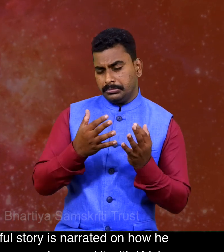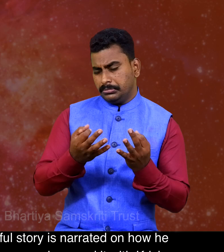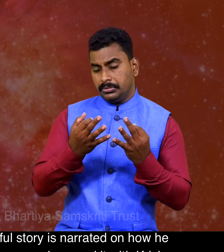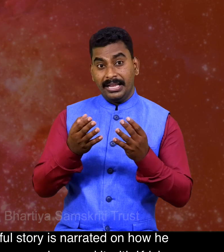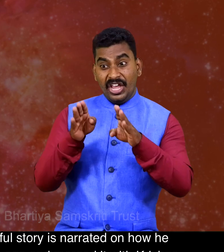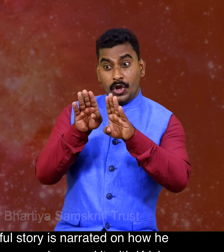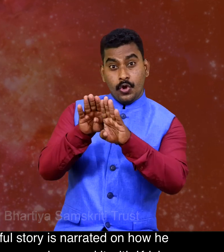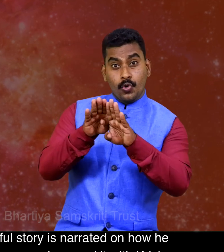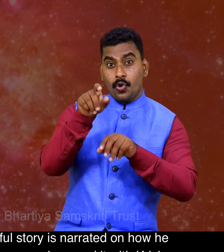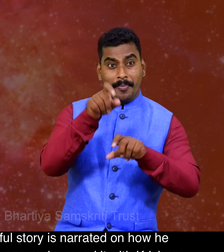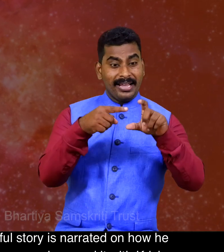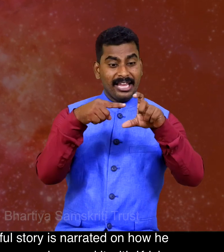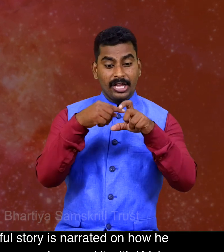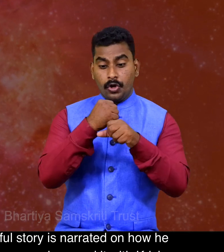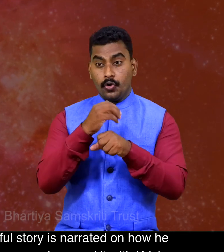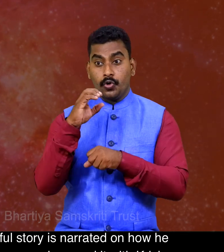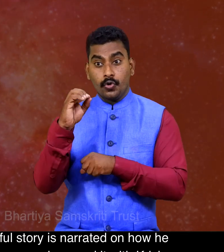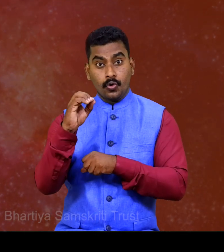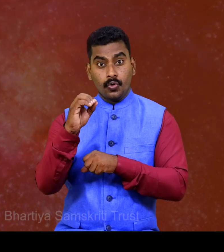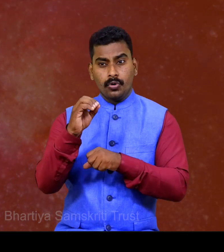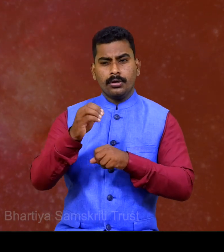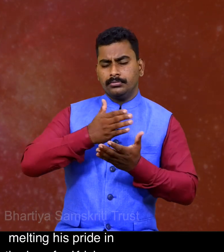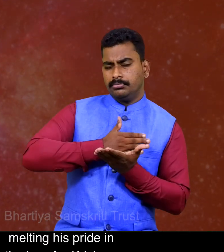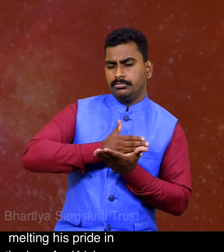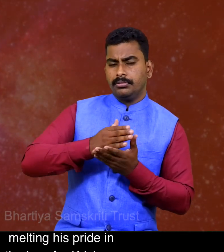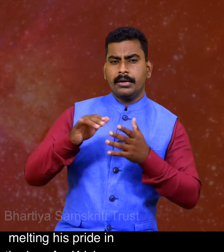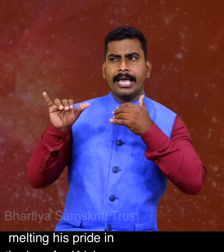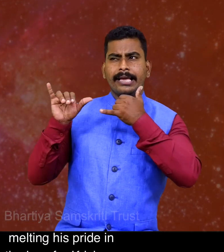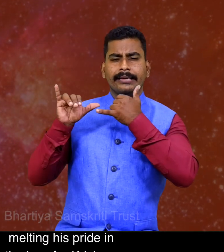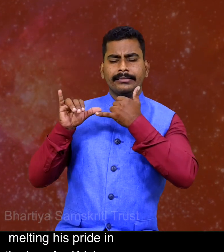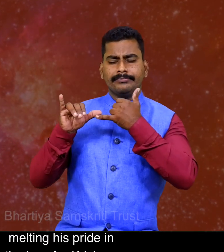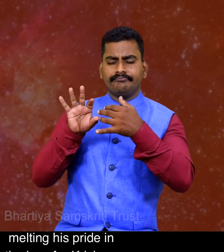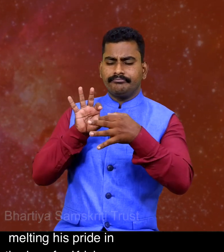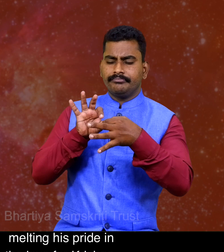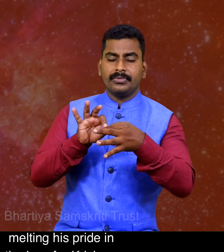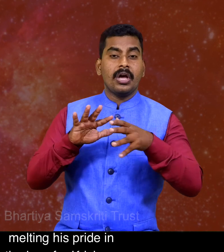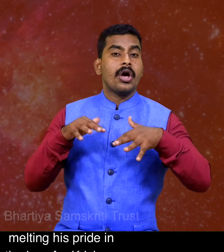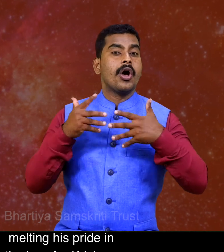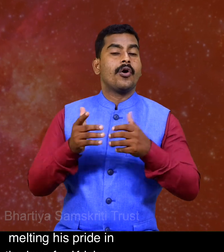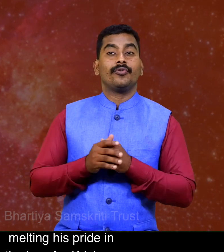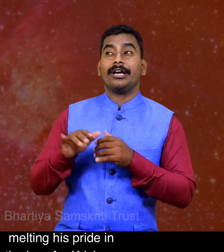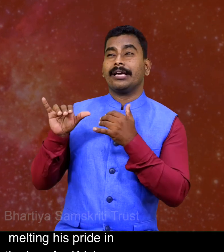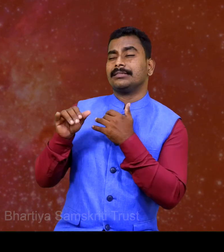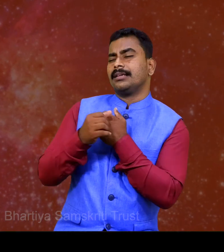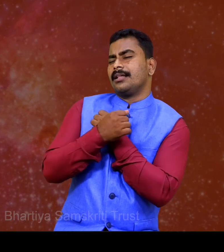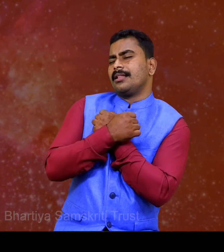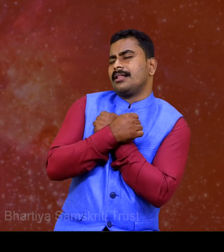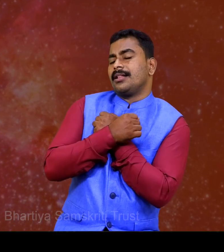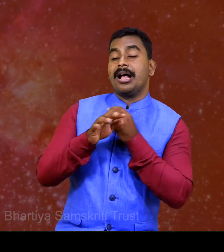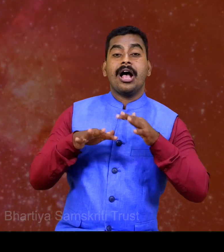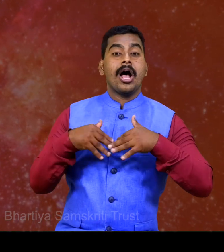ego and merged it with Krishna, melting his pride in the love for Krishna.